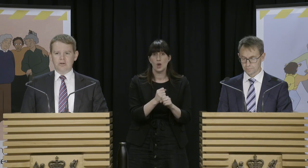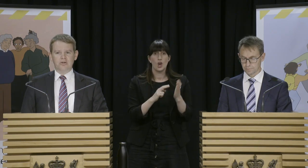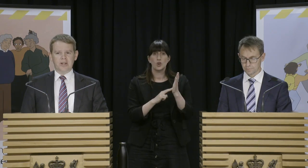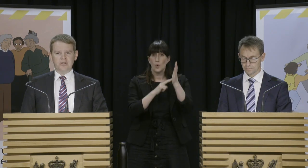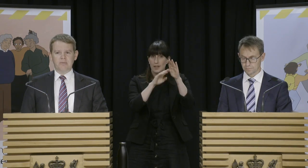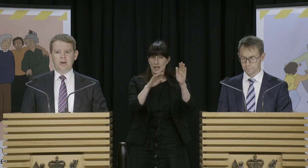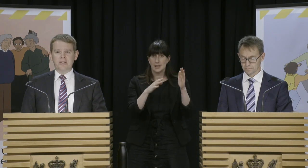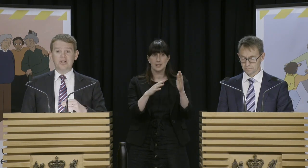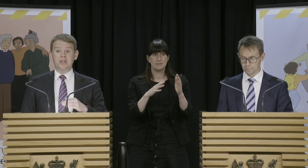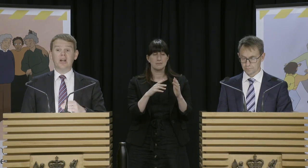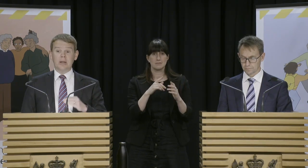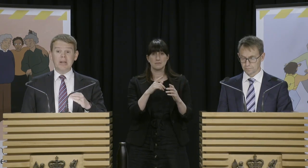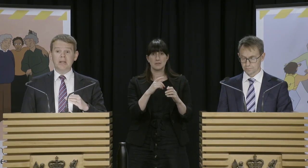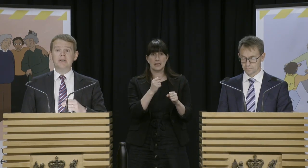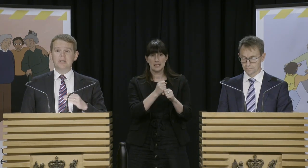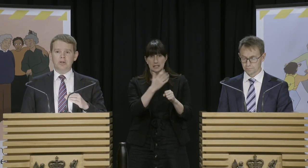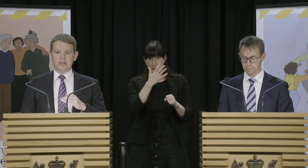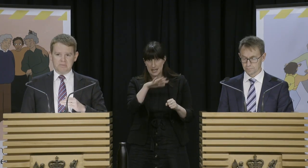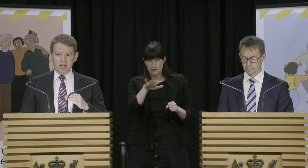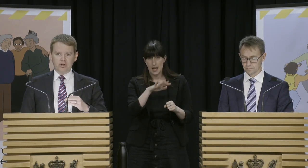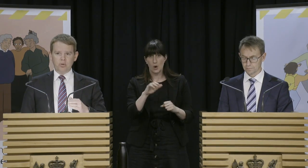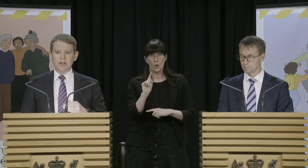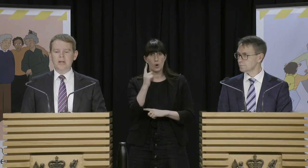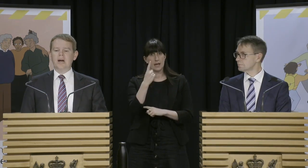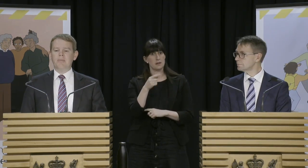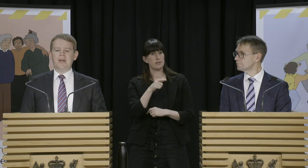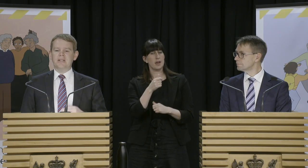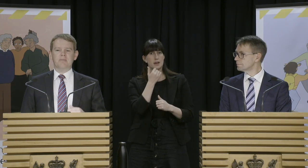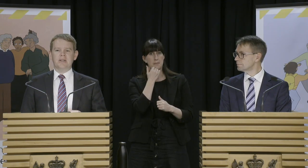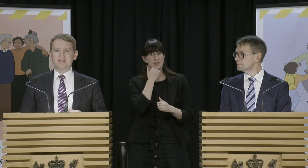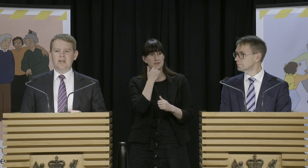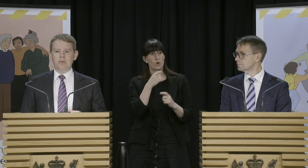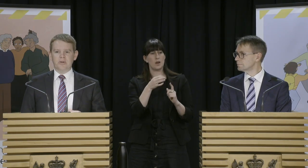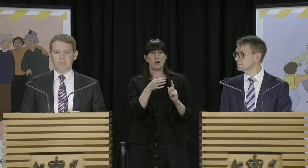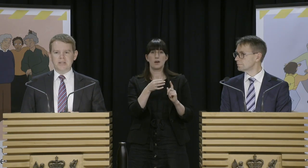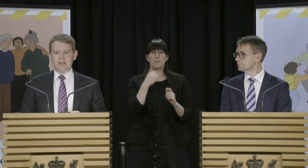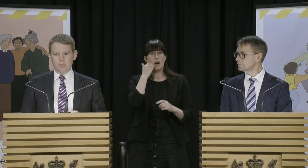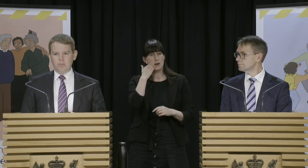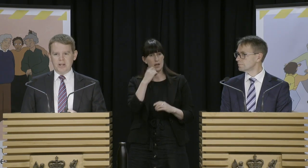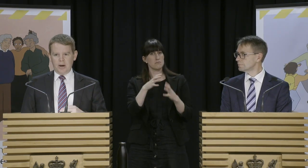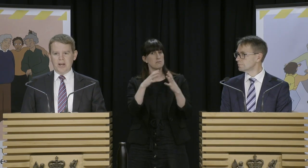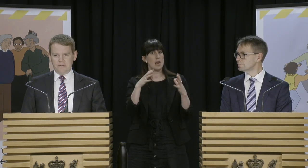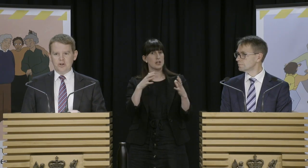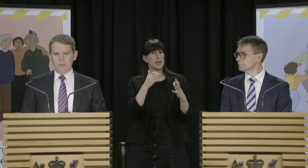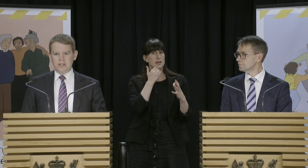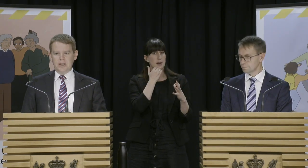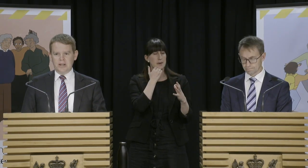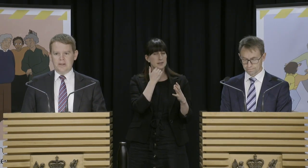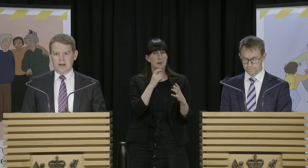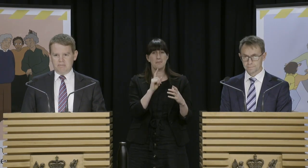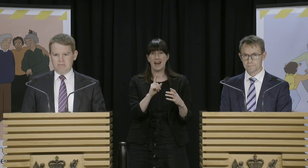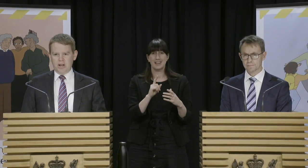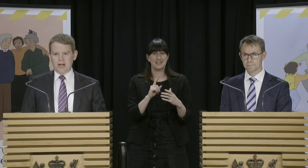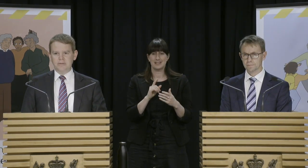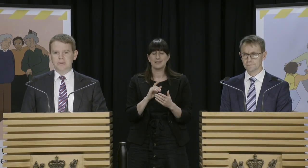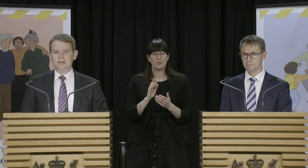high concentrations of Māori, they're doing slightly better, which is reassuring. But that doesn't mean there's any room for complacency. We have to do better in